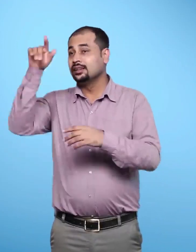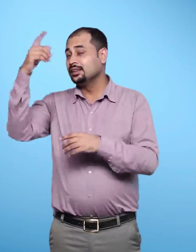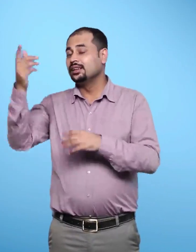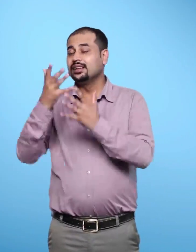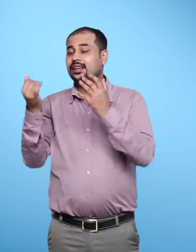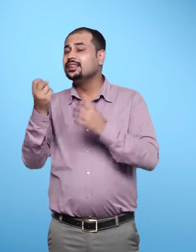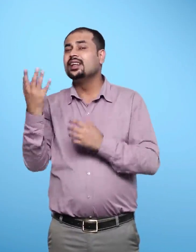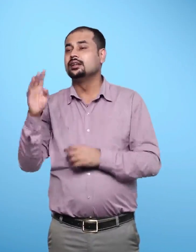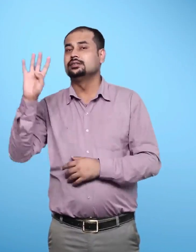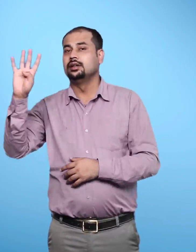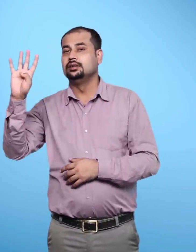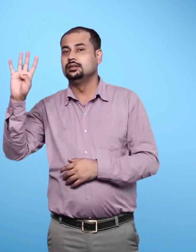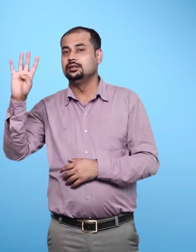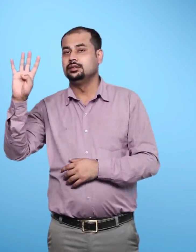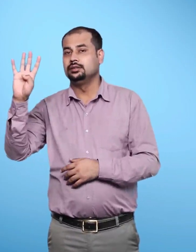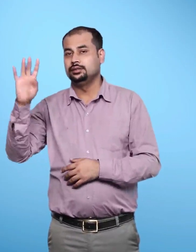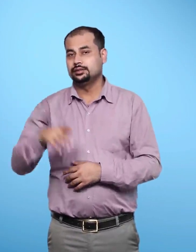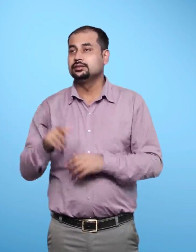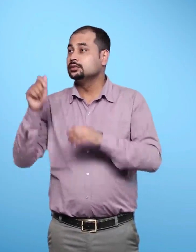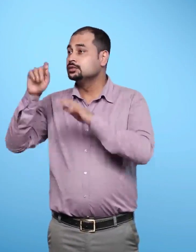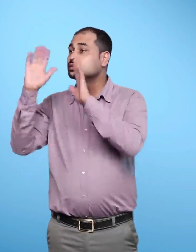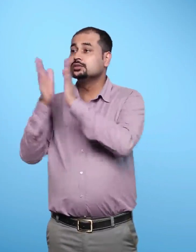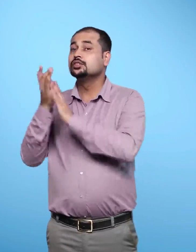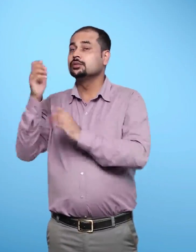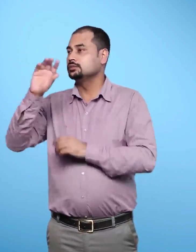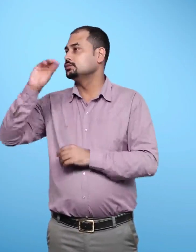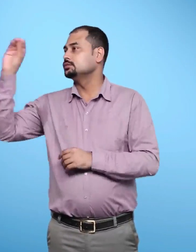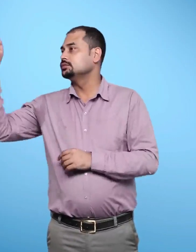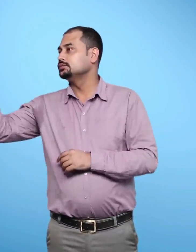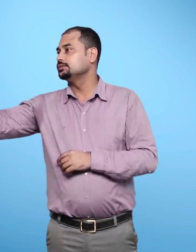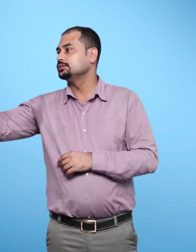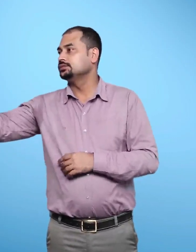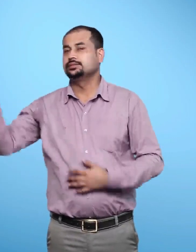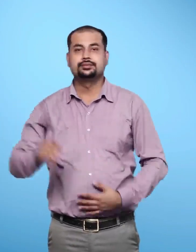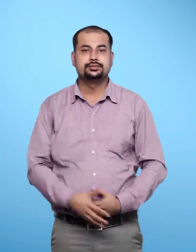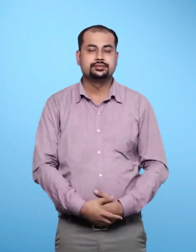Number of items 4. Cost dash.